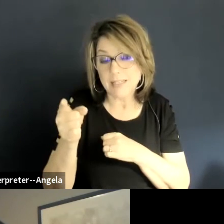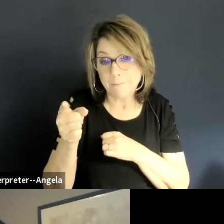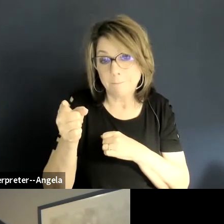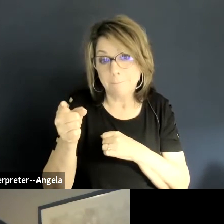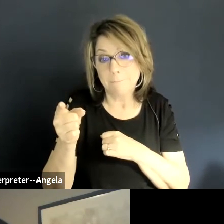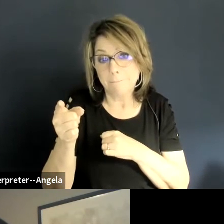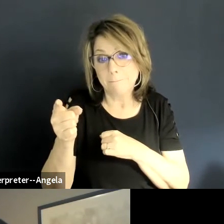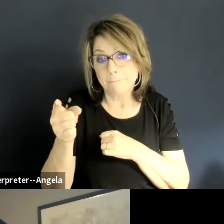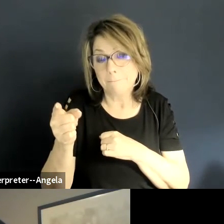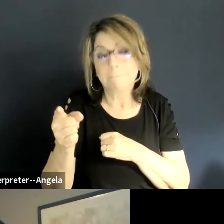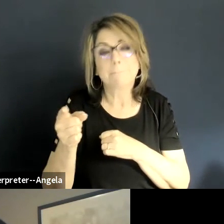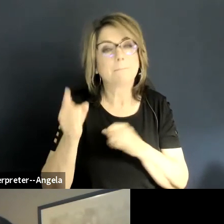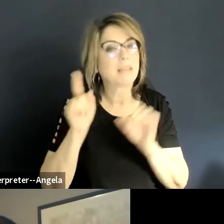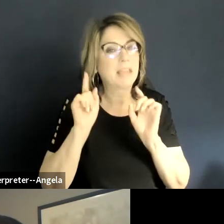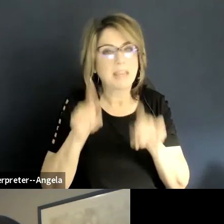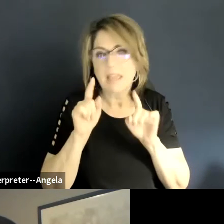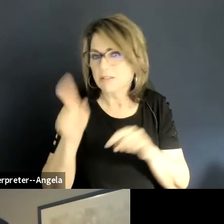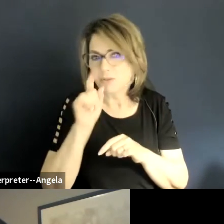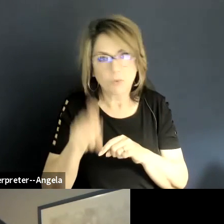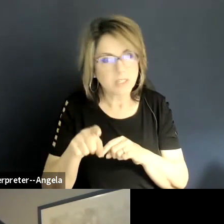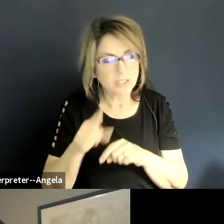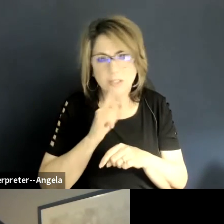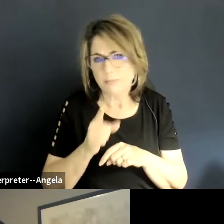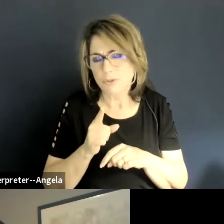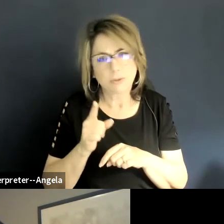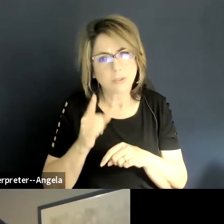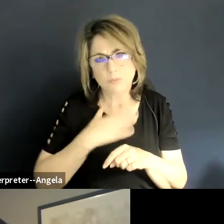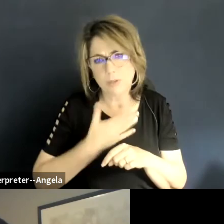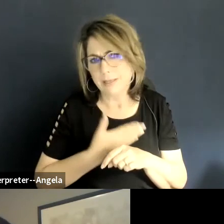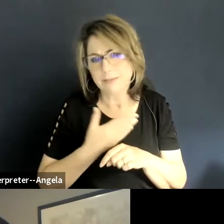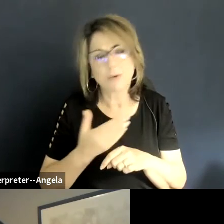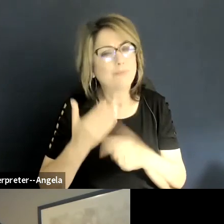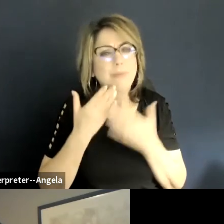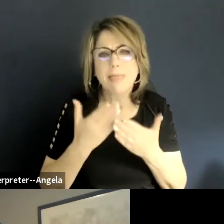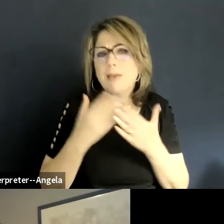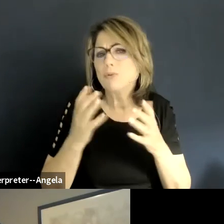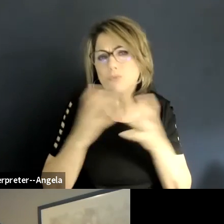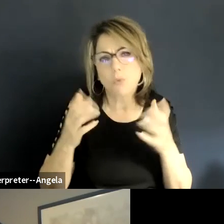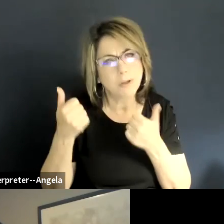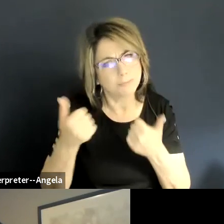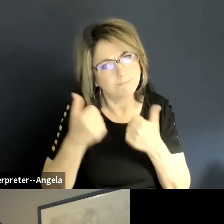answer any questions you might have individually as well. So thank you all so much.